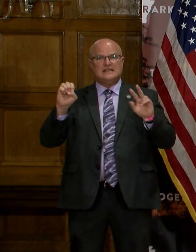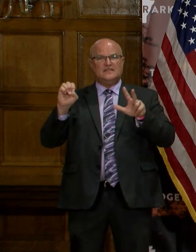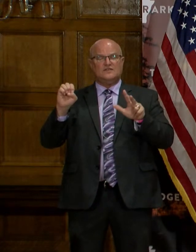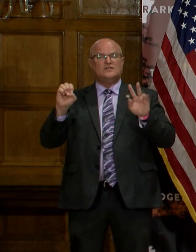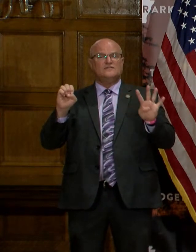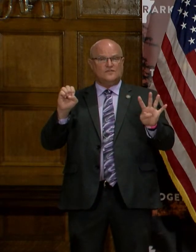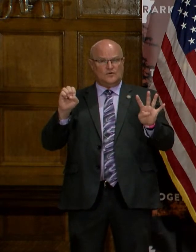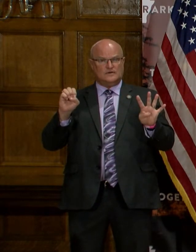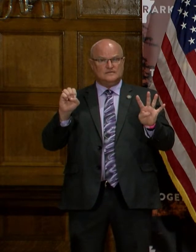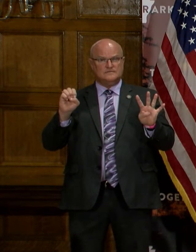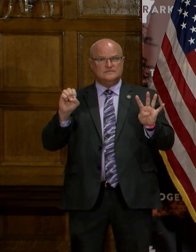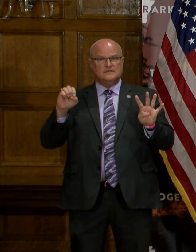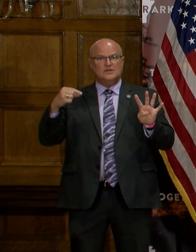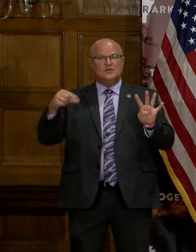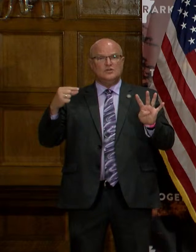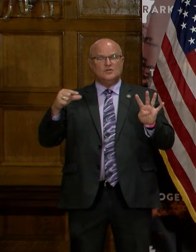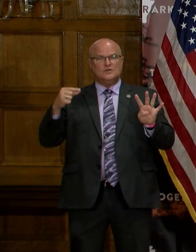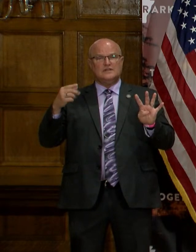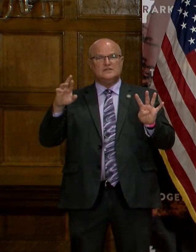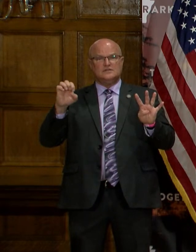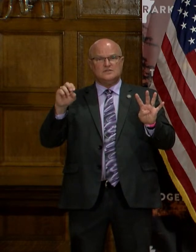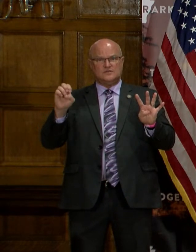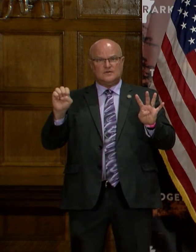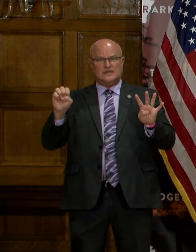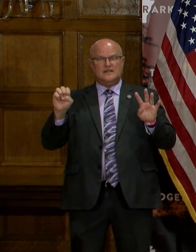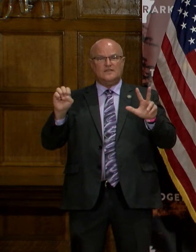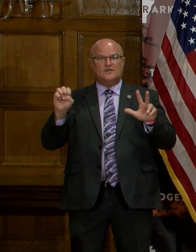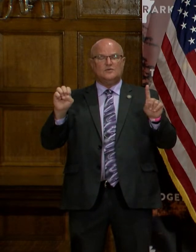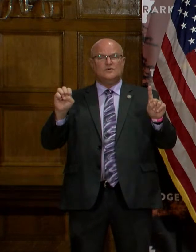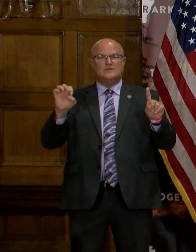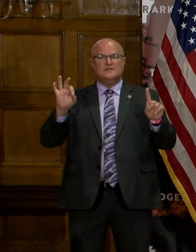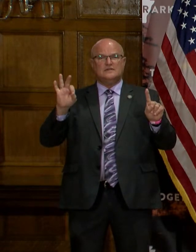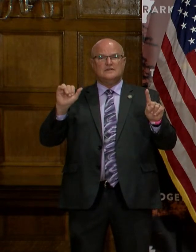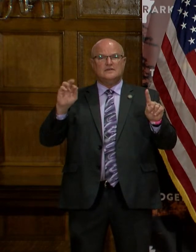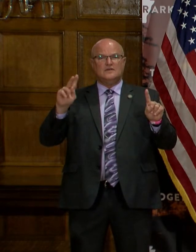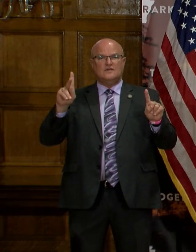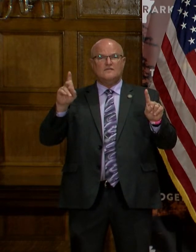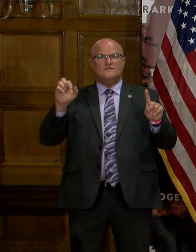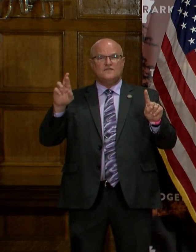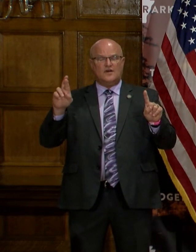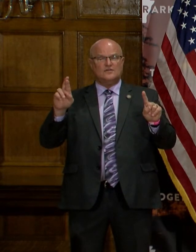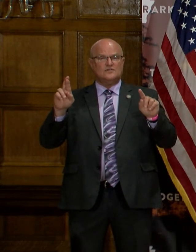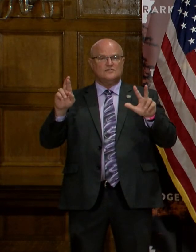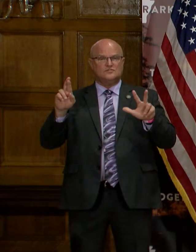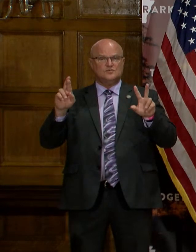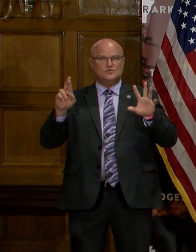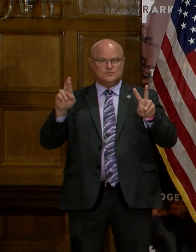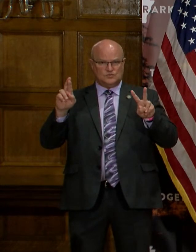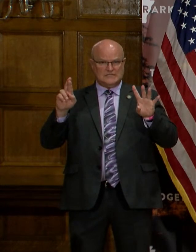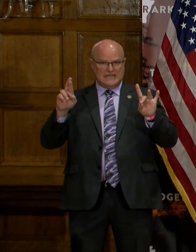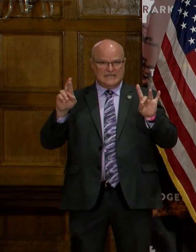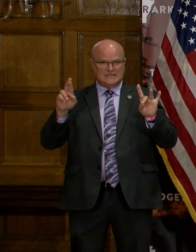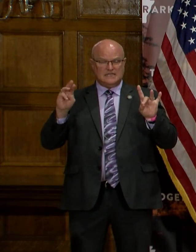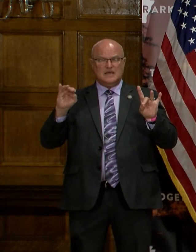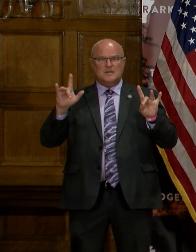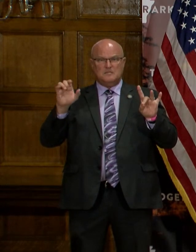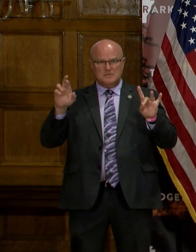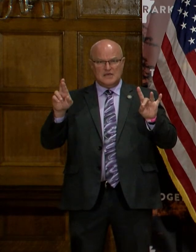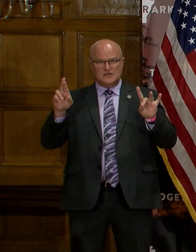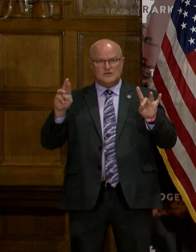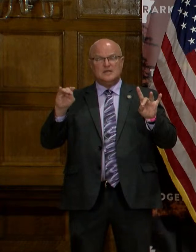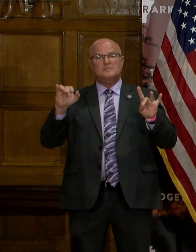34, Greene 31, Faulkner 28 cases, Miller and